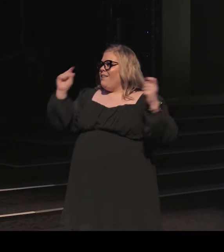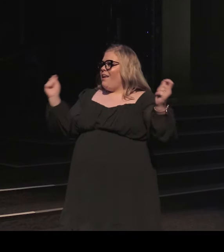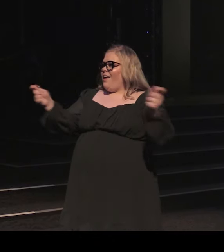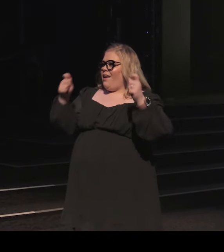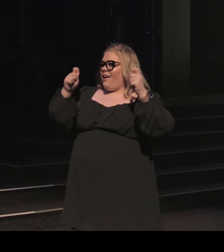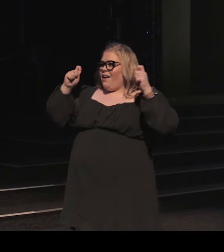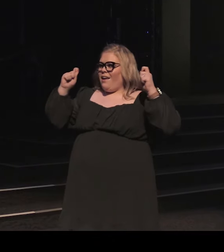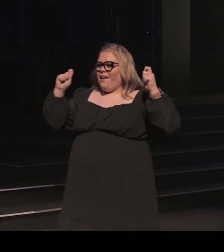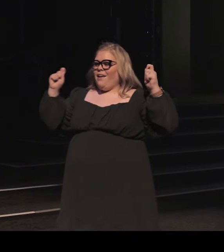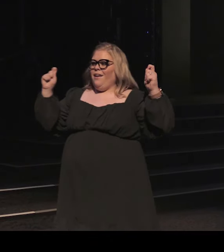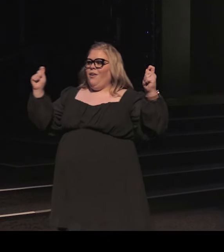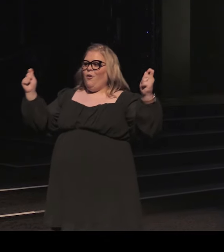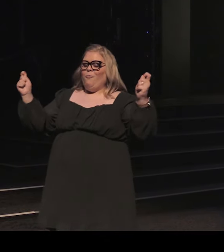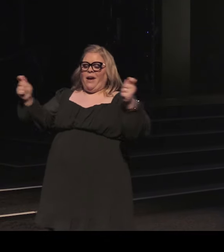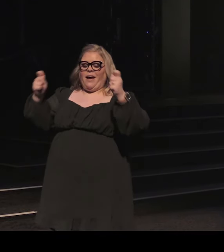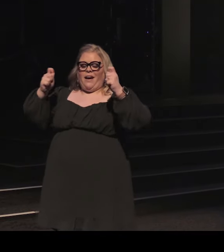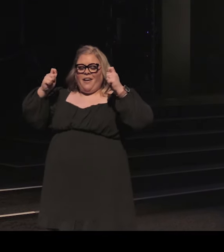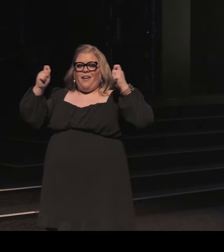Yuletide gay.